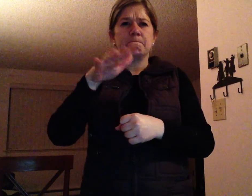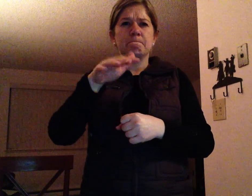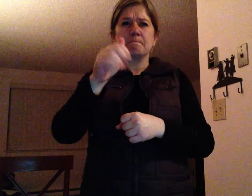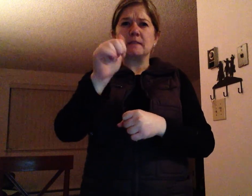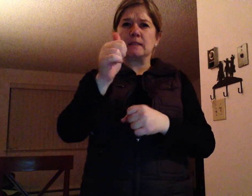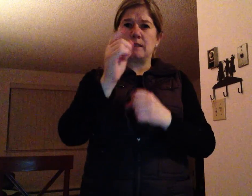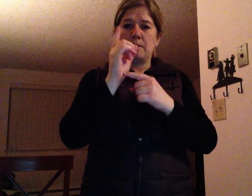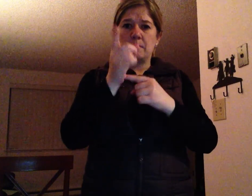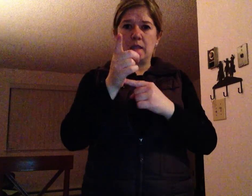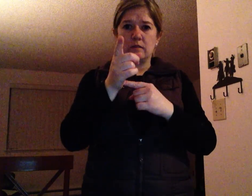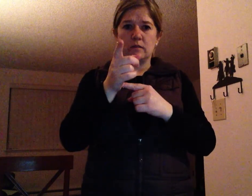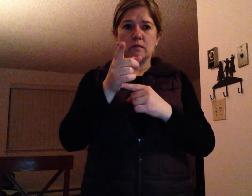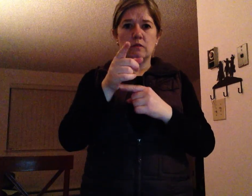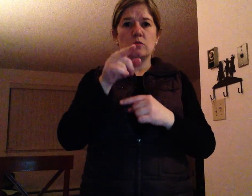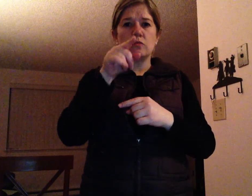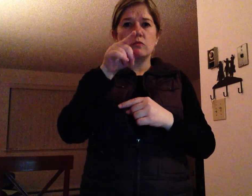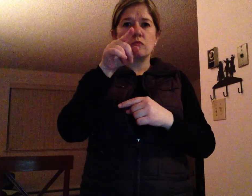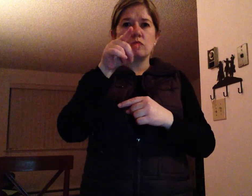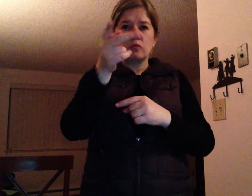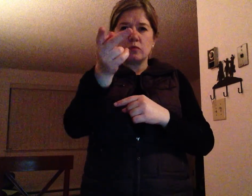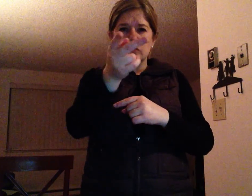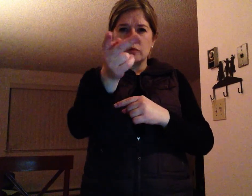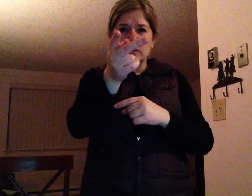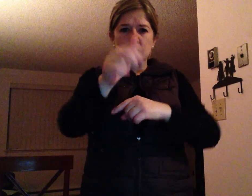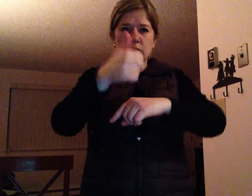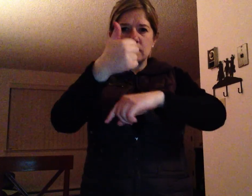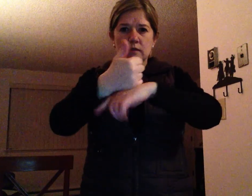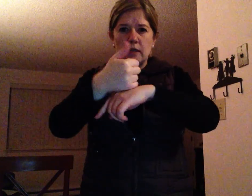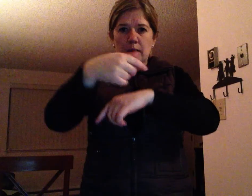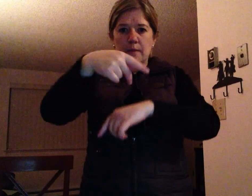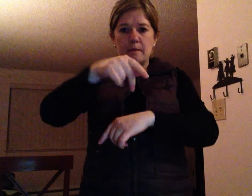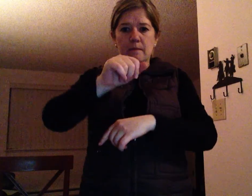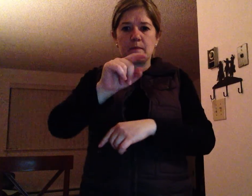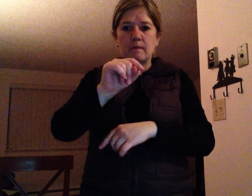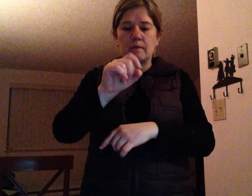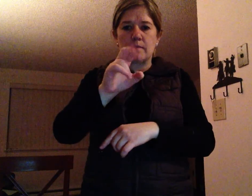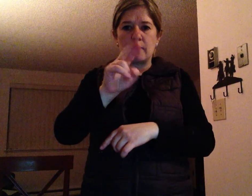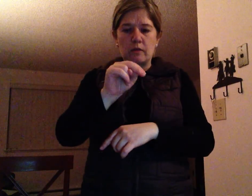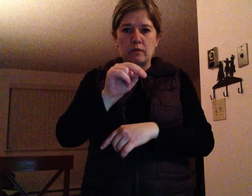pattern between the two of you. You can each make your own or you can make it together.